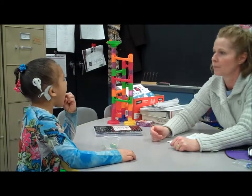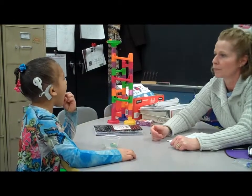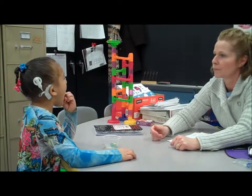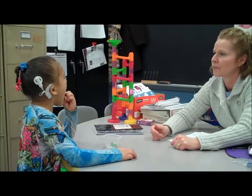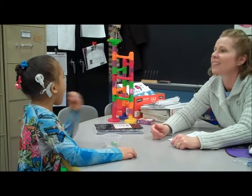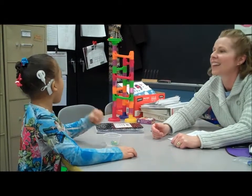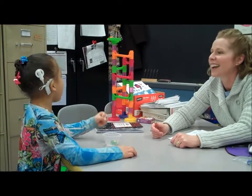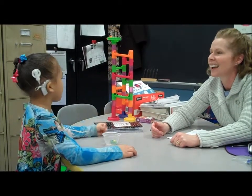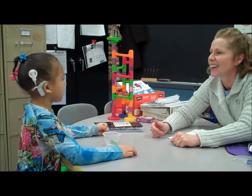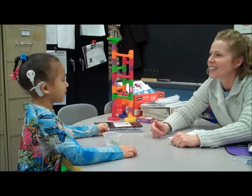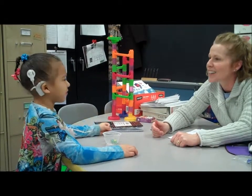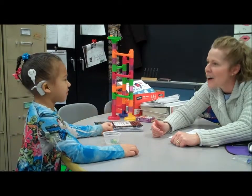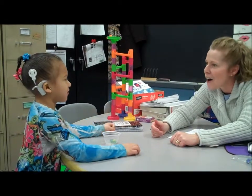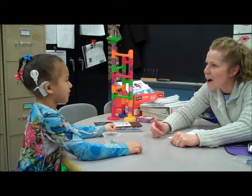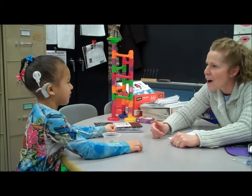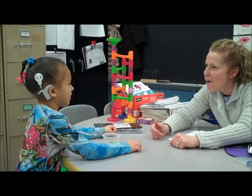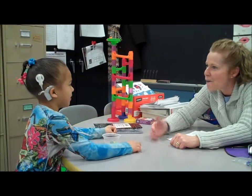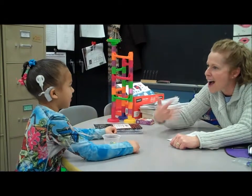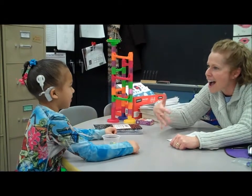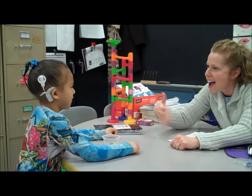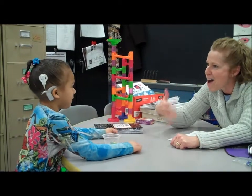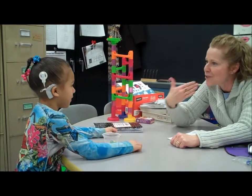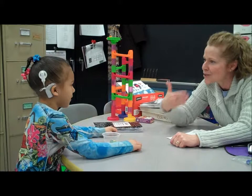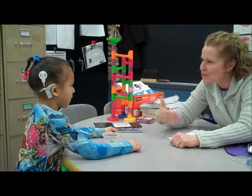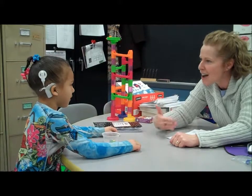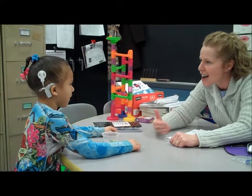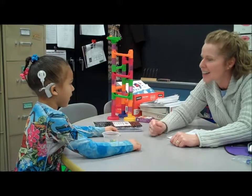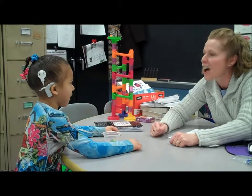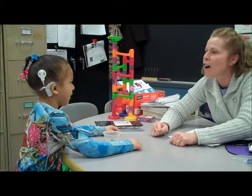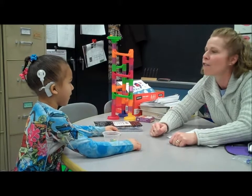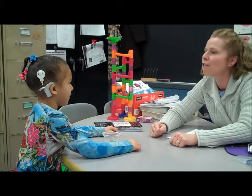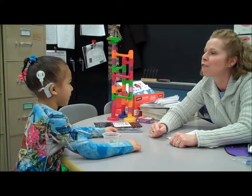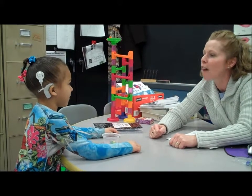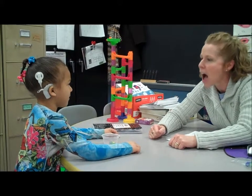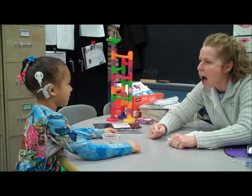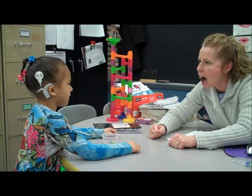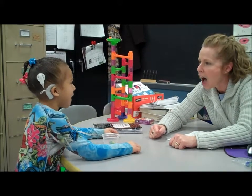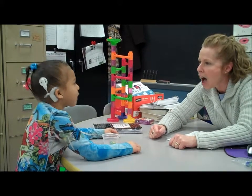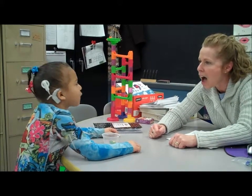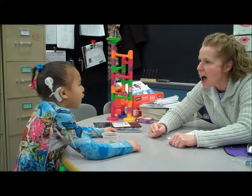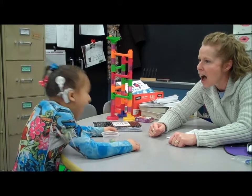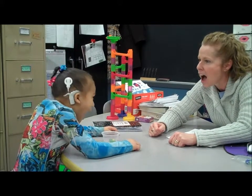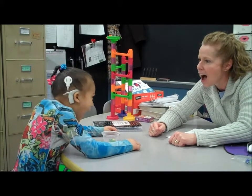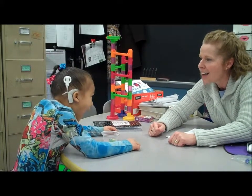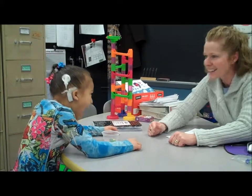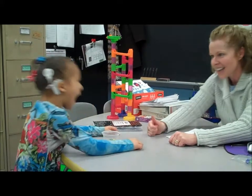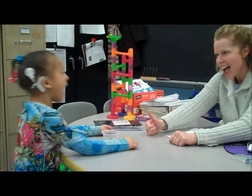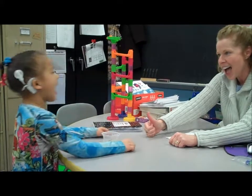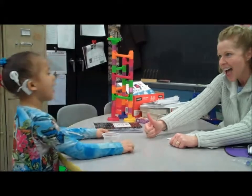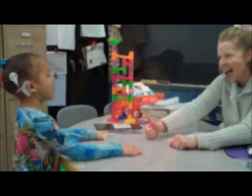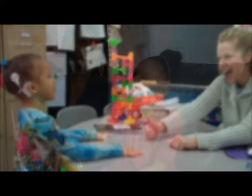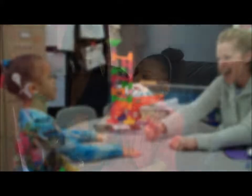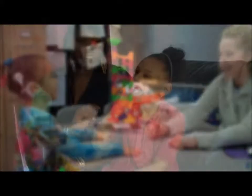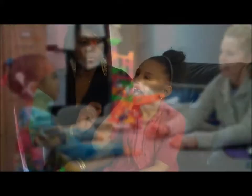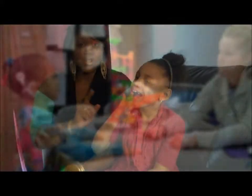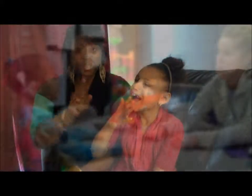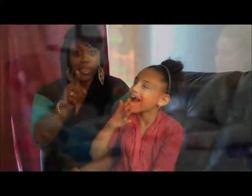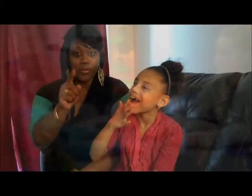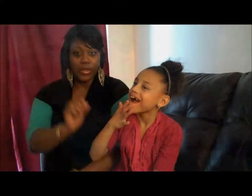There you go. Good one. one. Fa. Pa. Yay. Now watch. way.